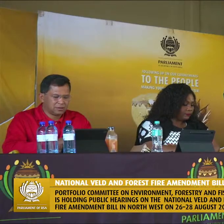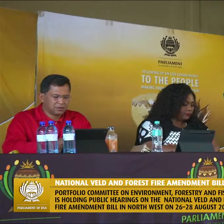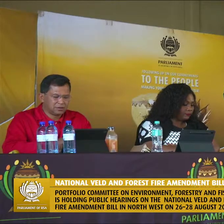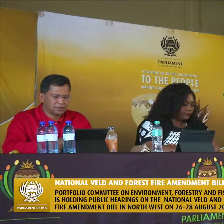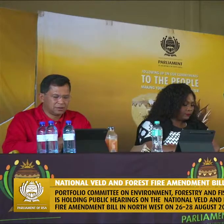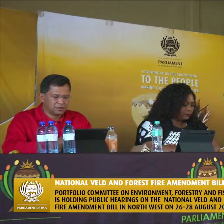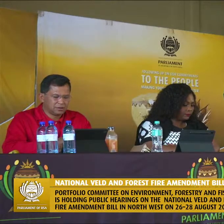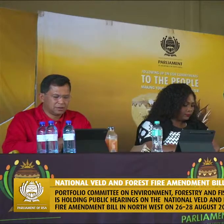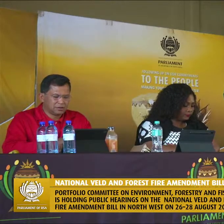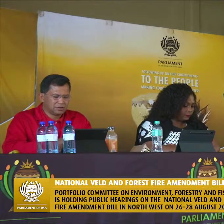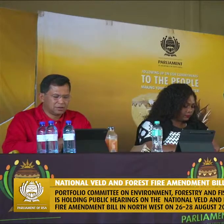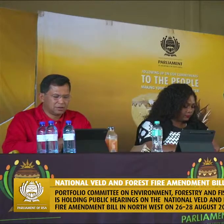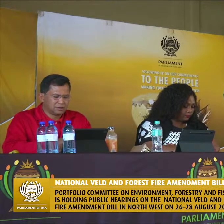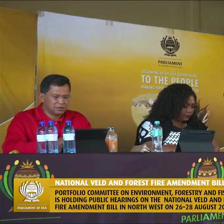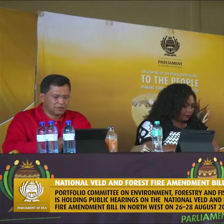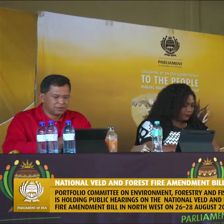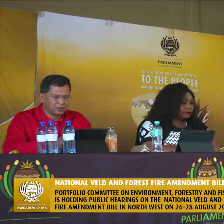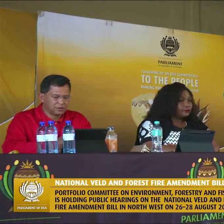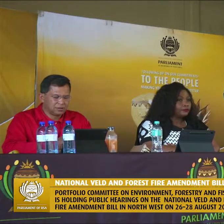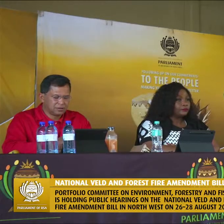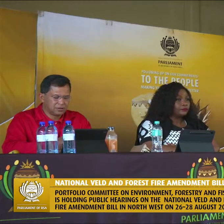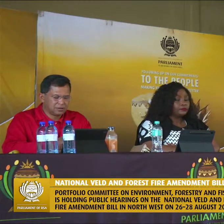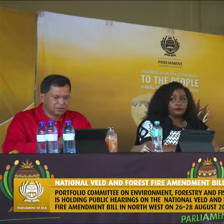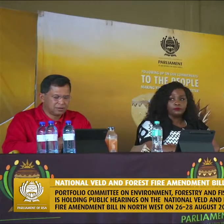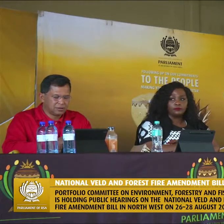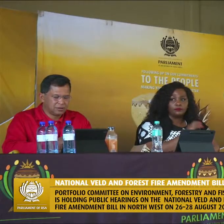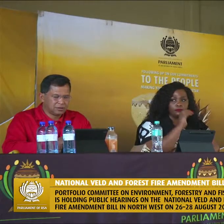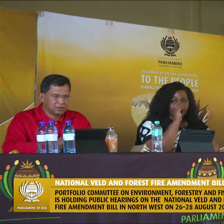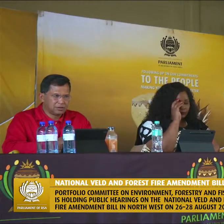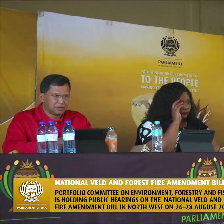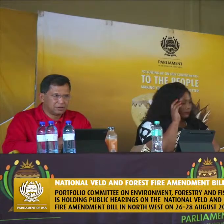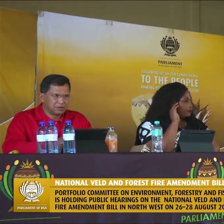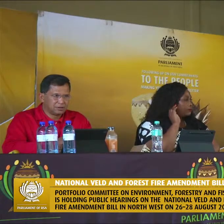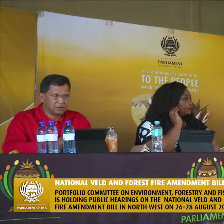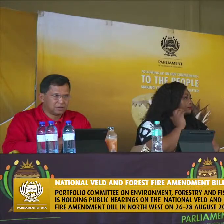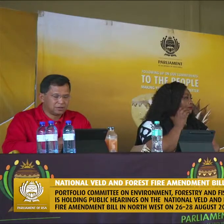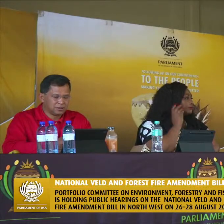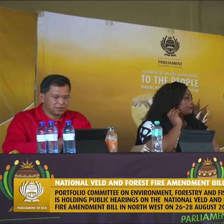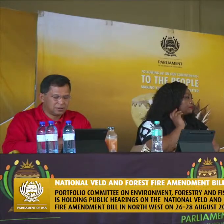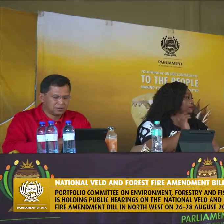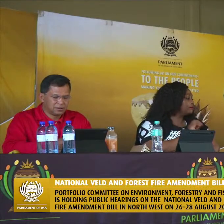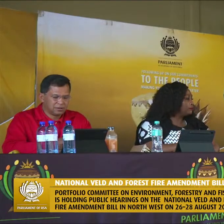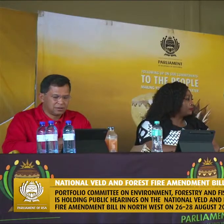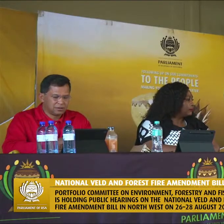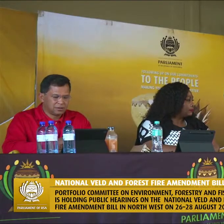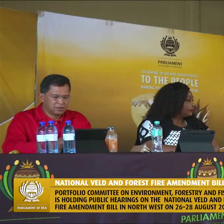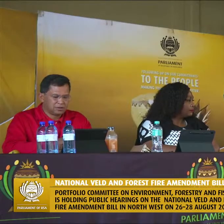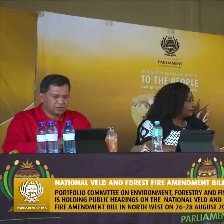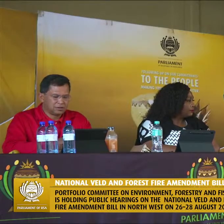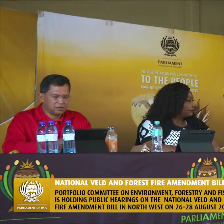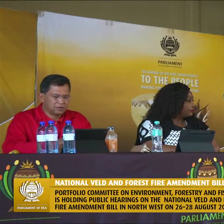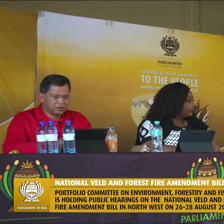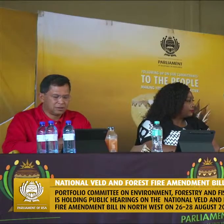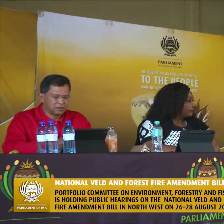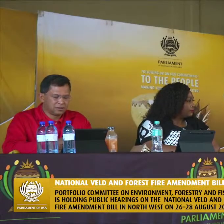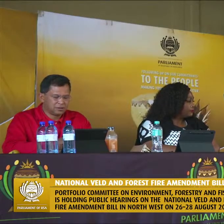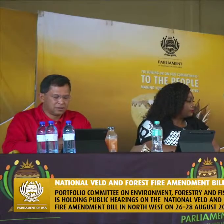so you understand better the social economic and cultural conditions that affect you here lonna